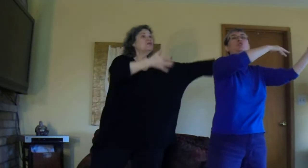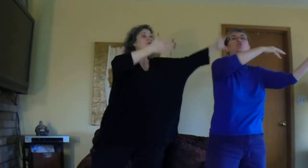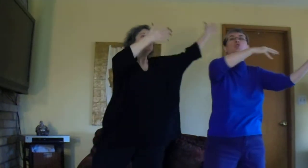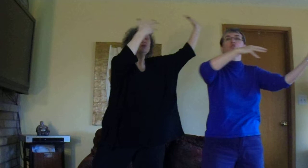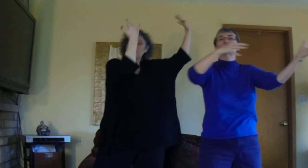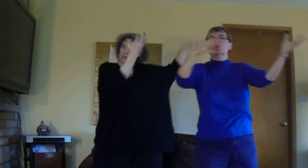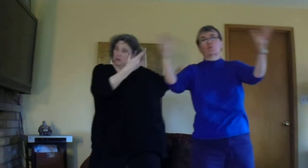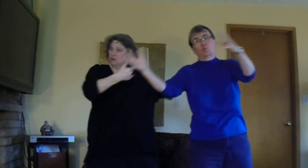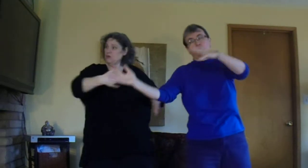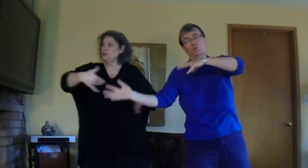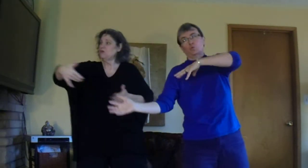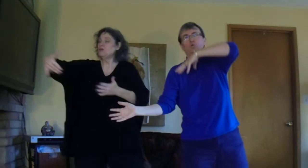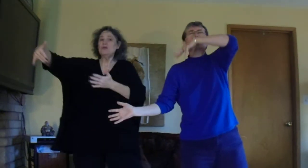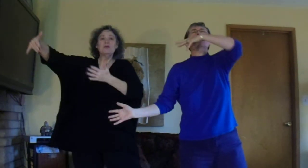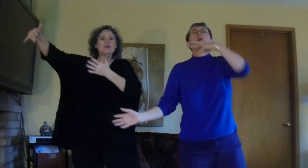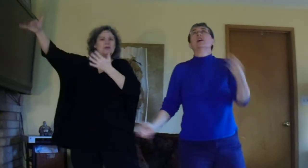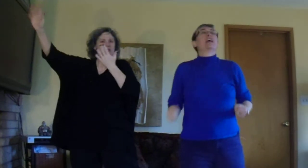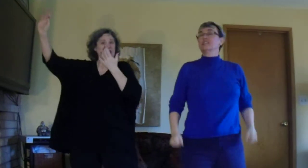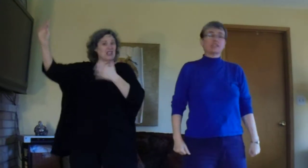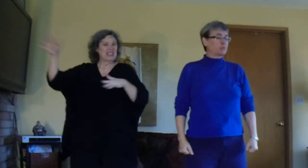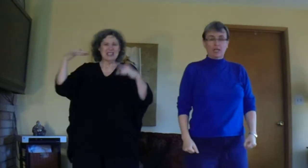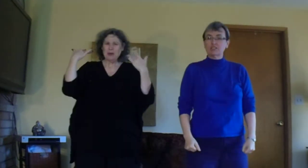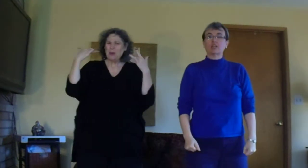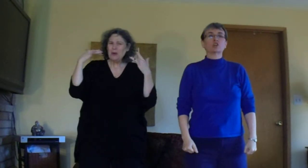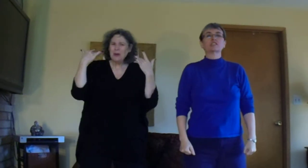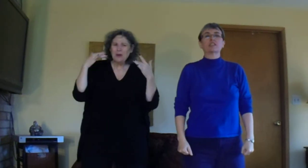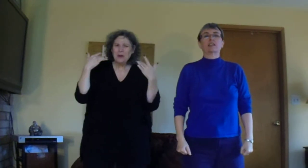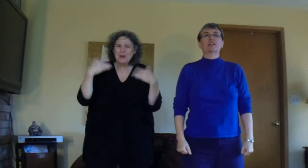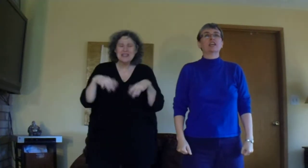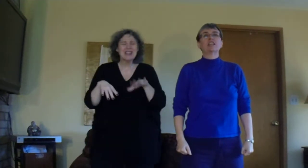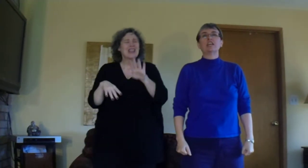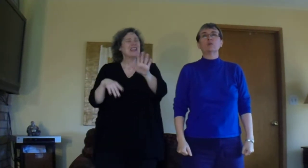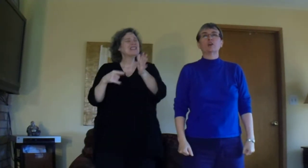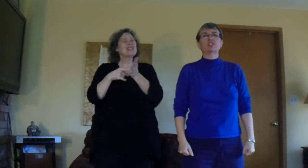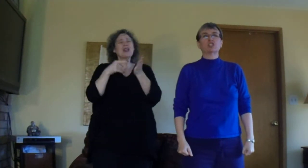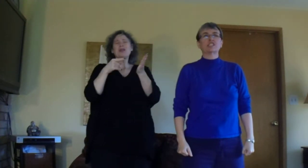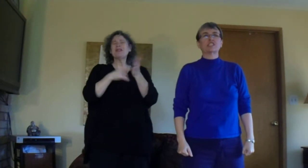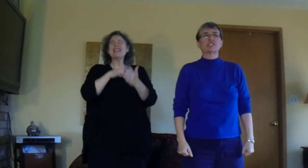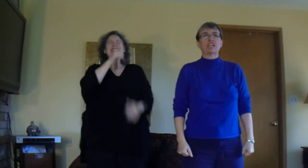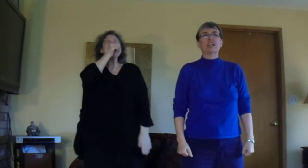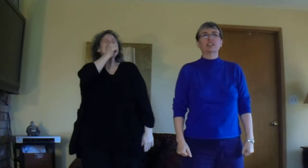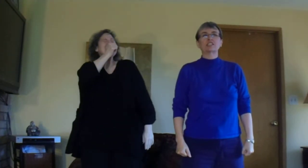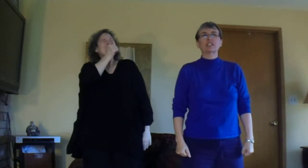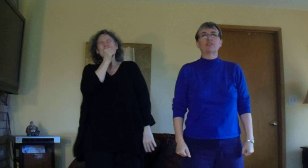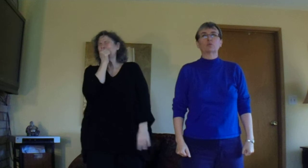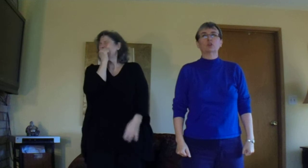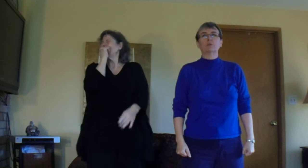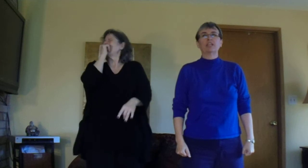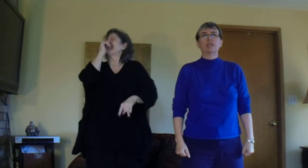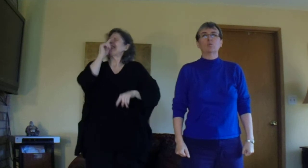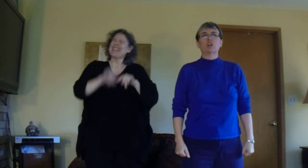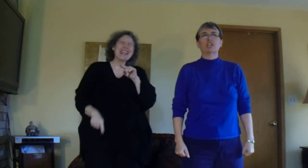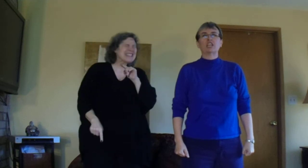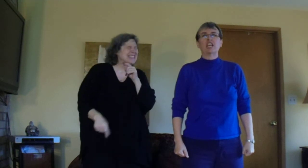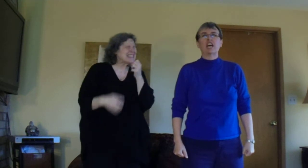whoosh. And sometimes he couldn't stand it, and he would just stand in his living room and he would